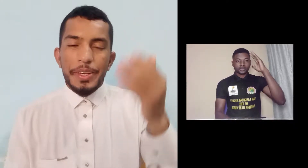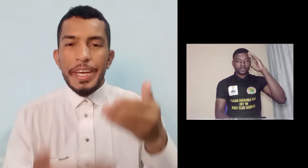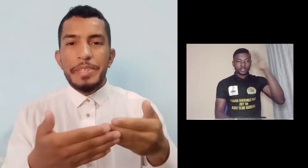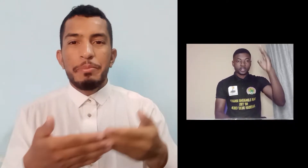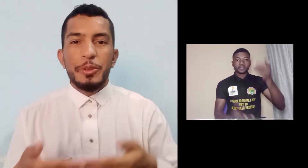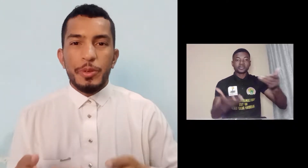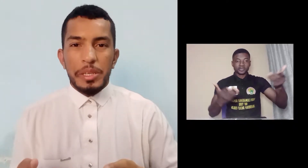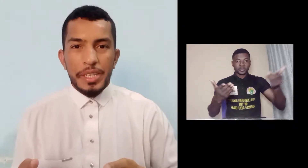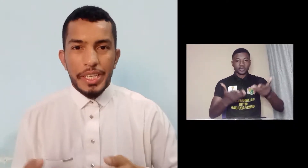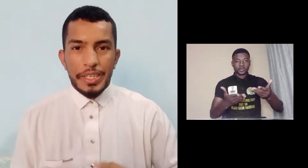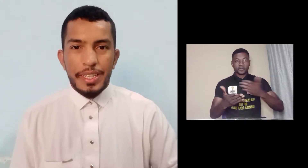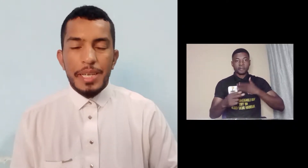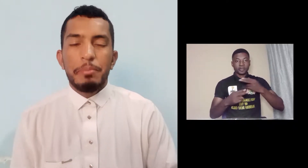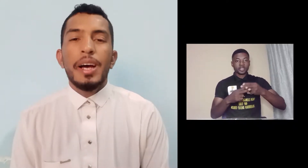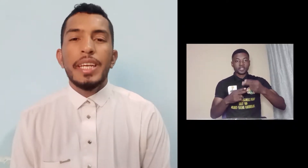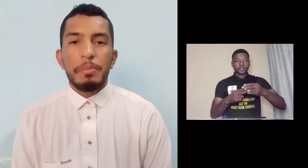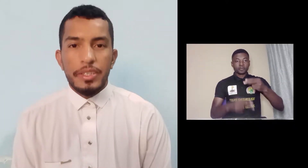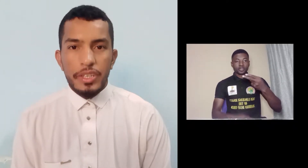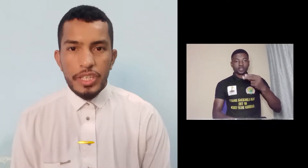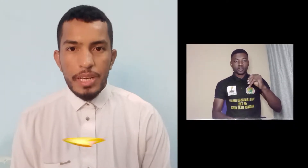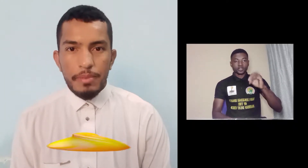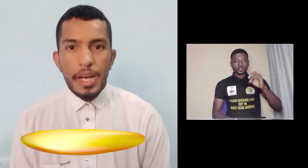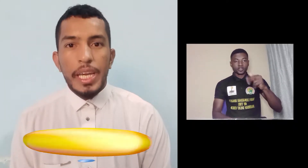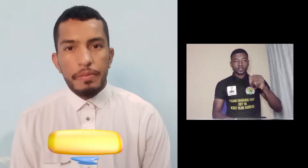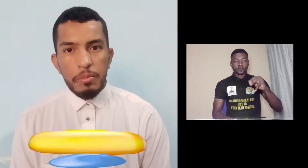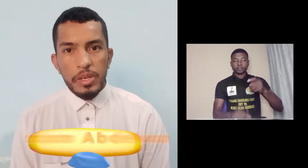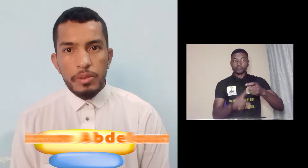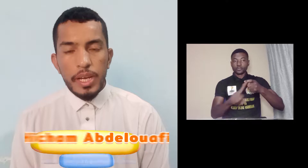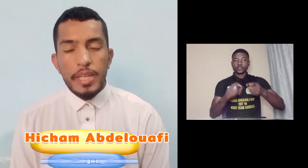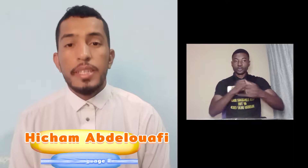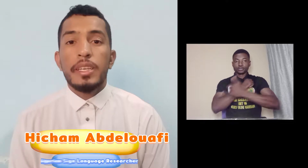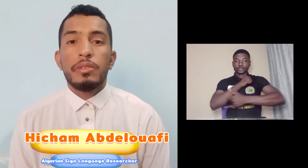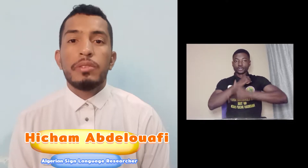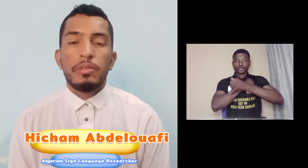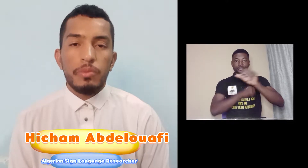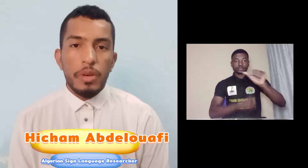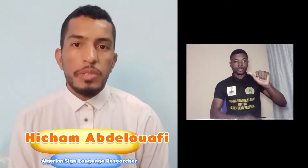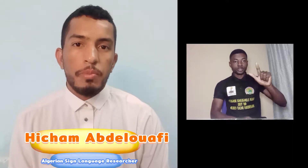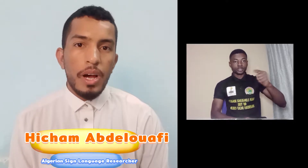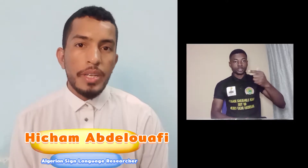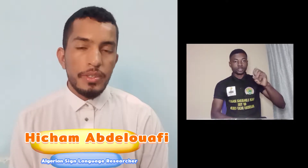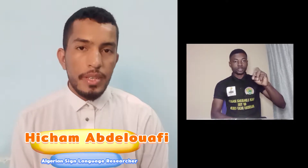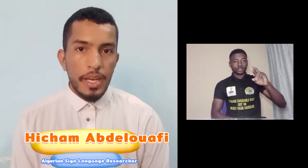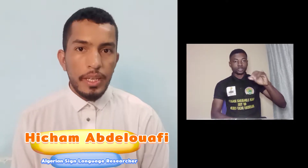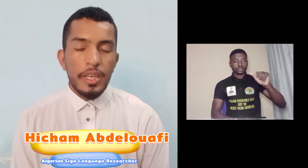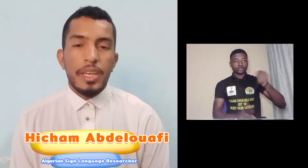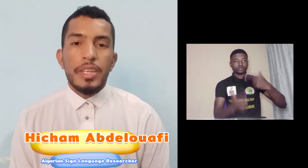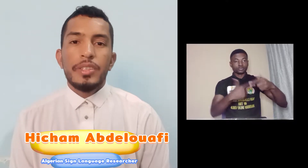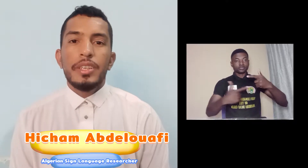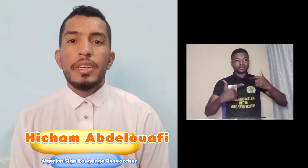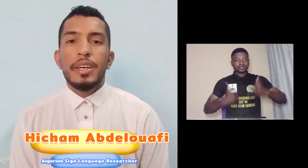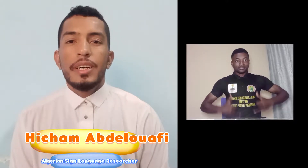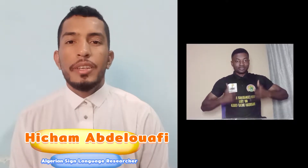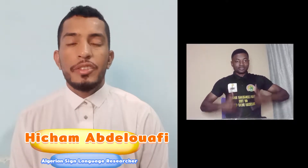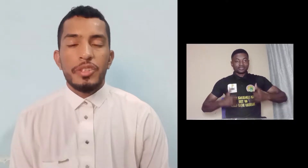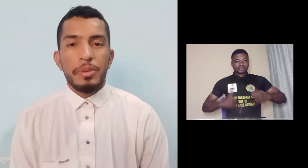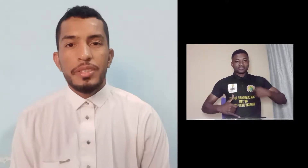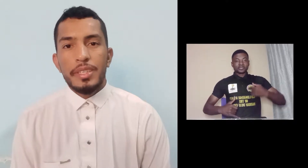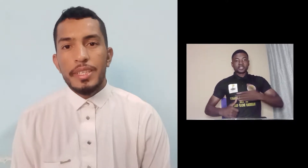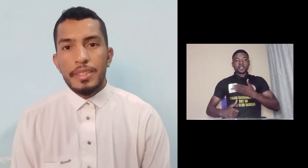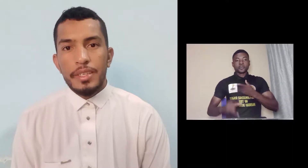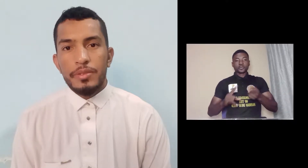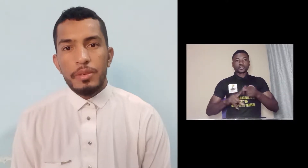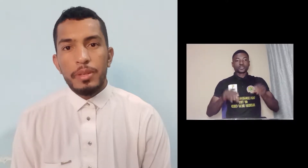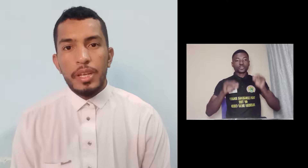Hello, and most welcome in here. My name is Hicham, I am from Algeria, and I take great pride today to contribute